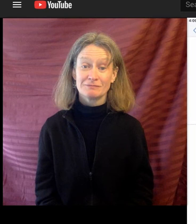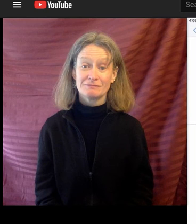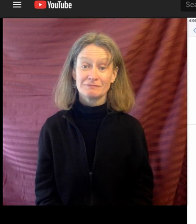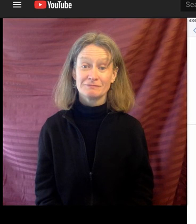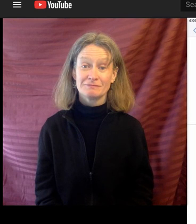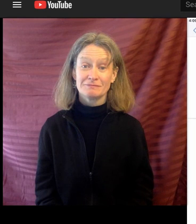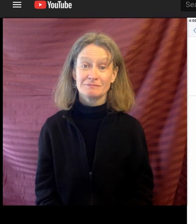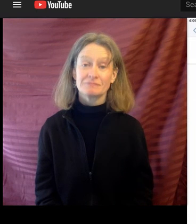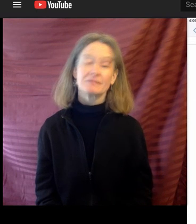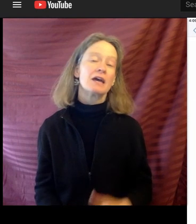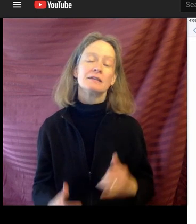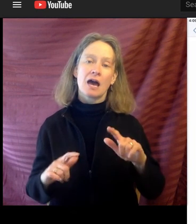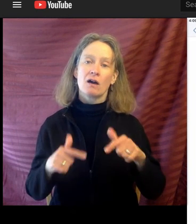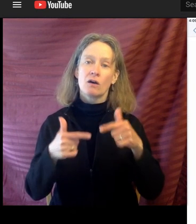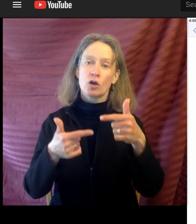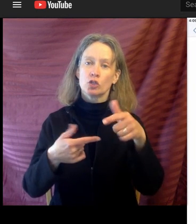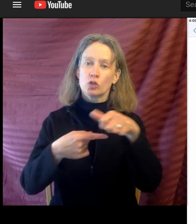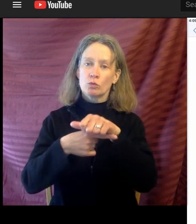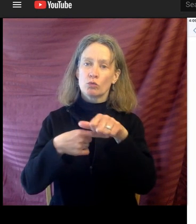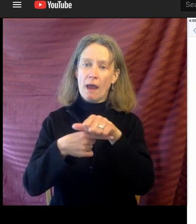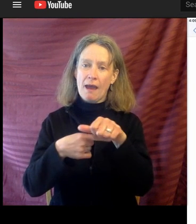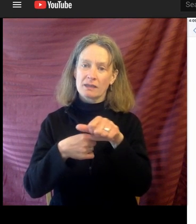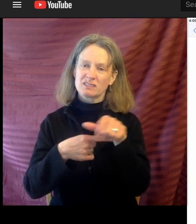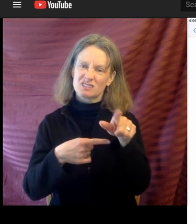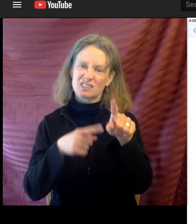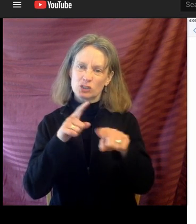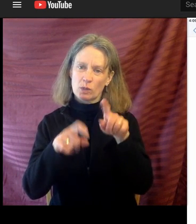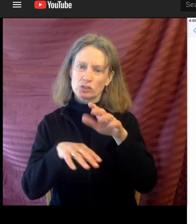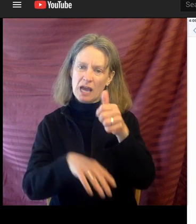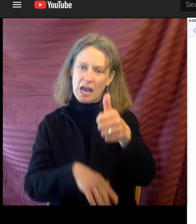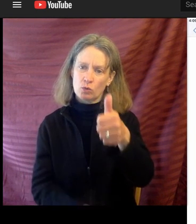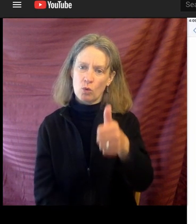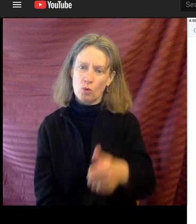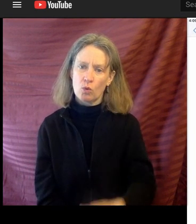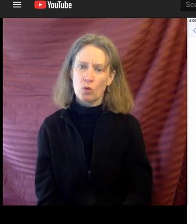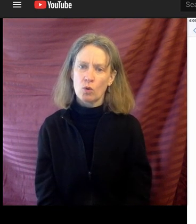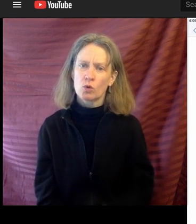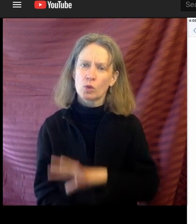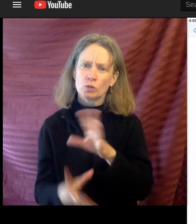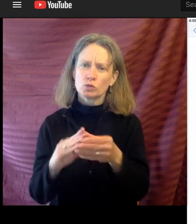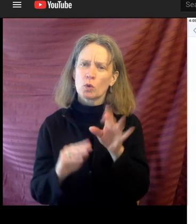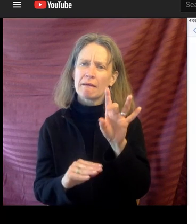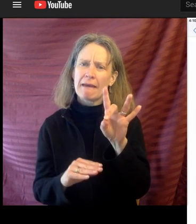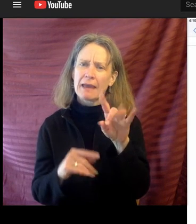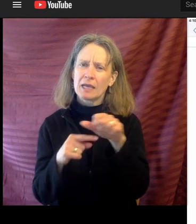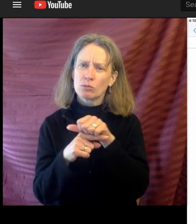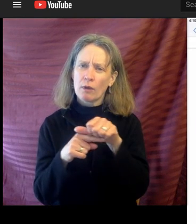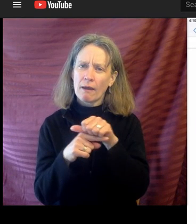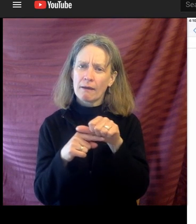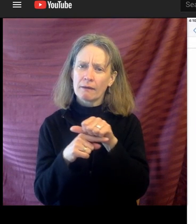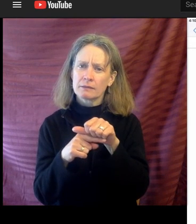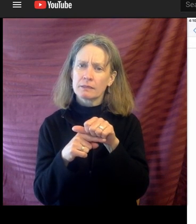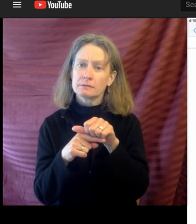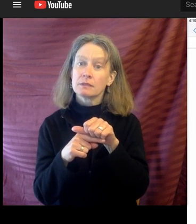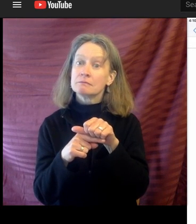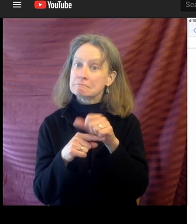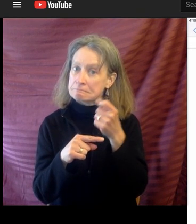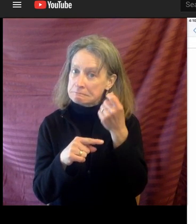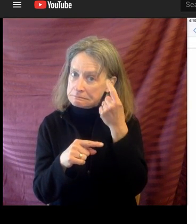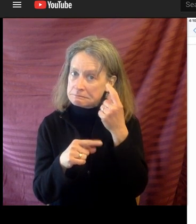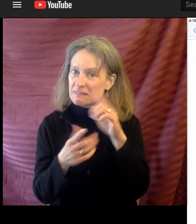You guys are going to try these problems on your own. There's 8 problems and they get progressively